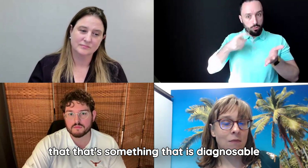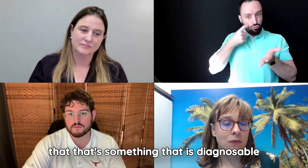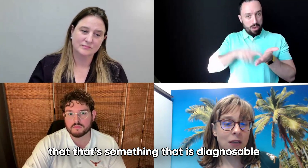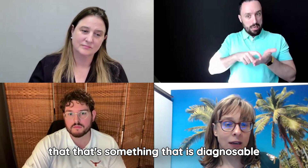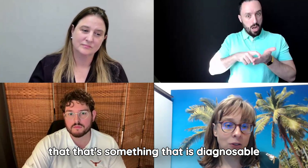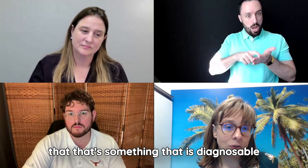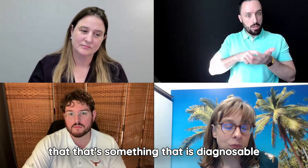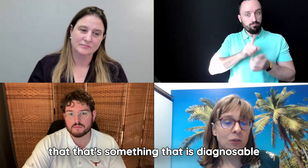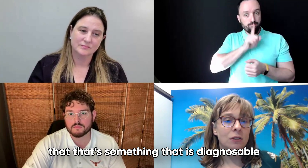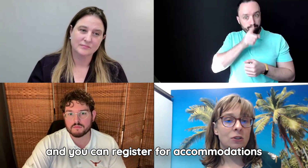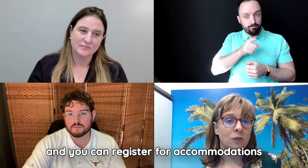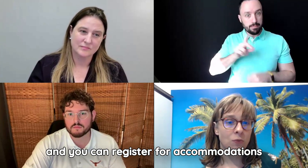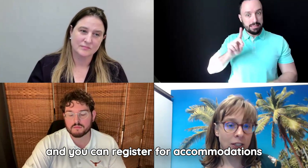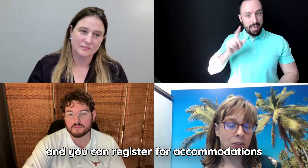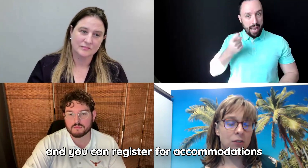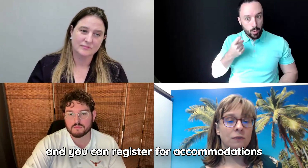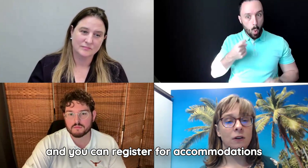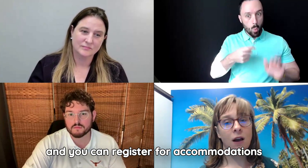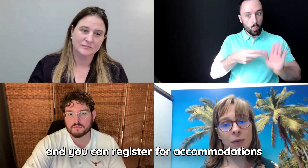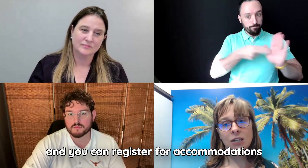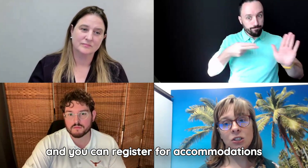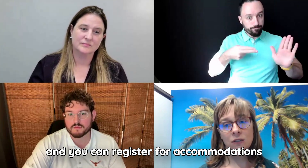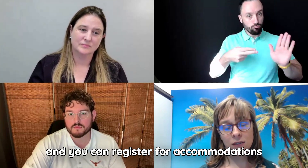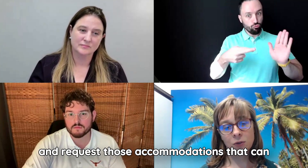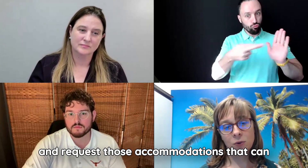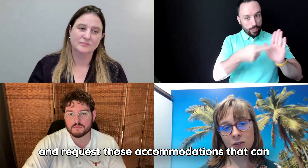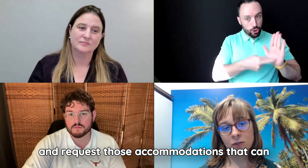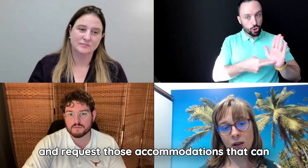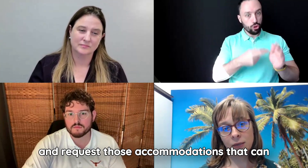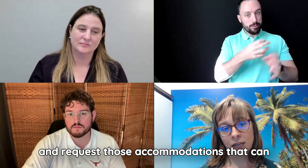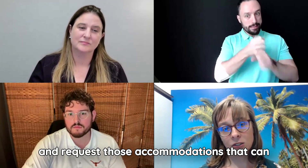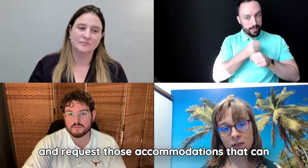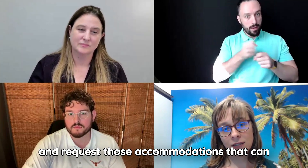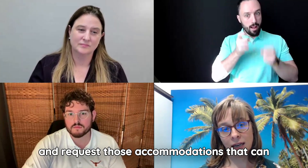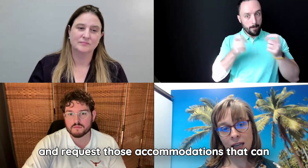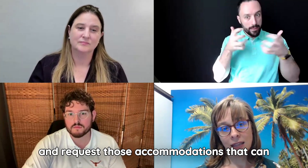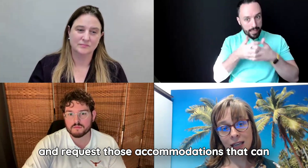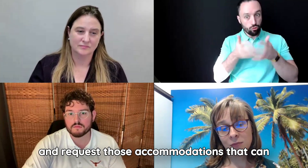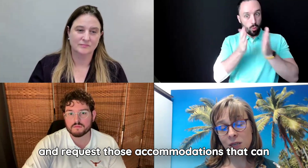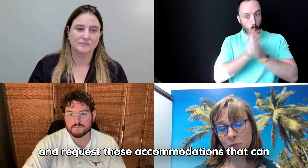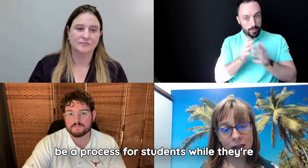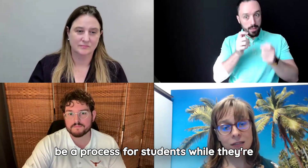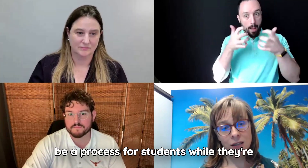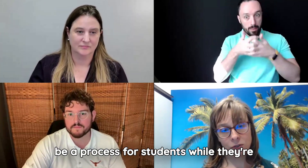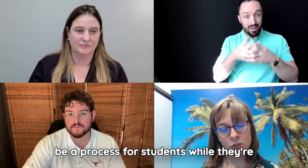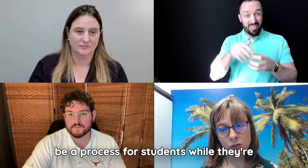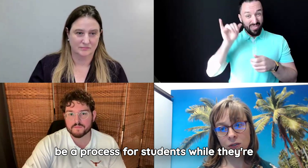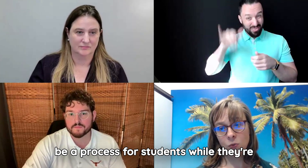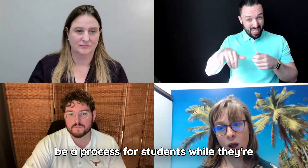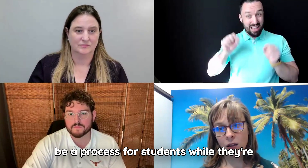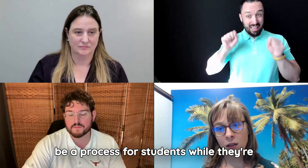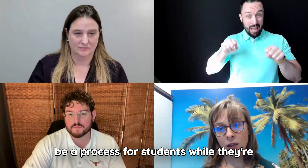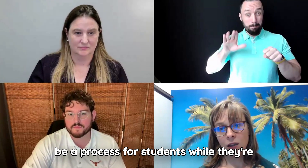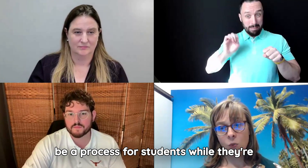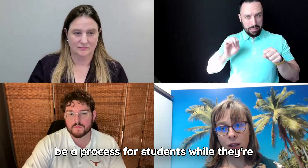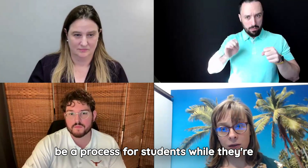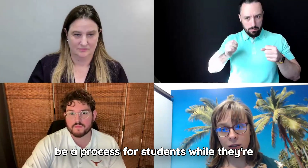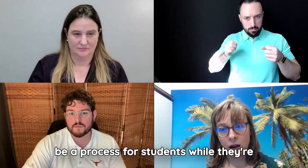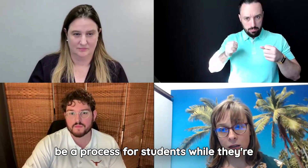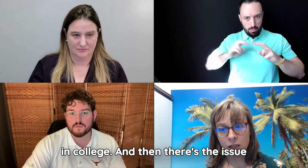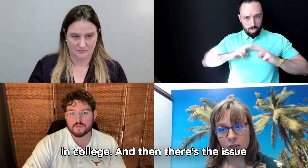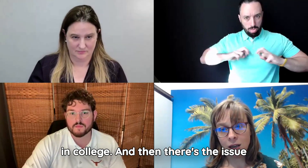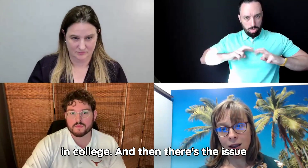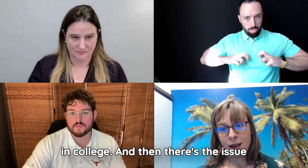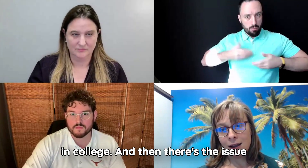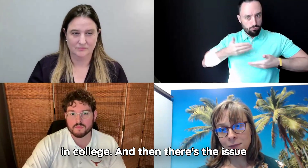is diagnosable and you can register for accommodations and request those accommodations. That can be a process for students while they're